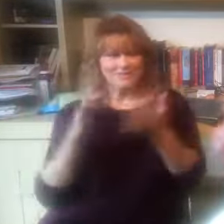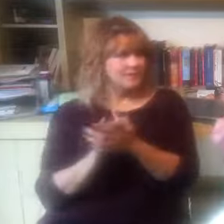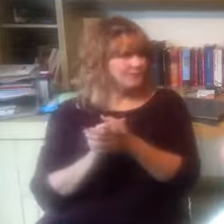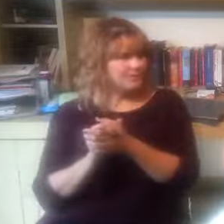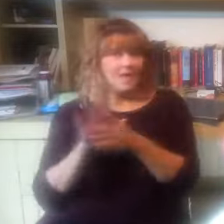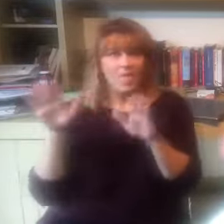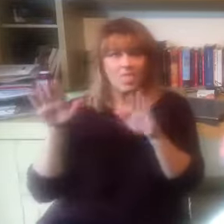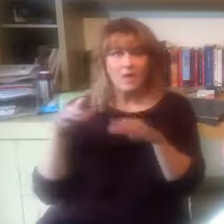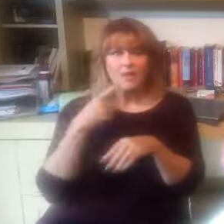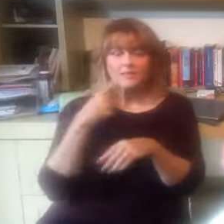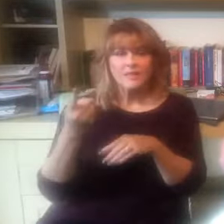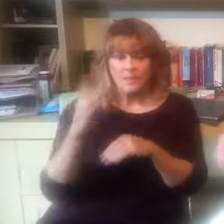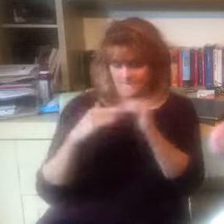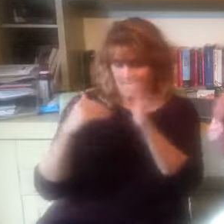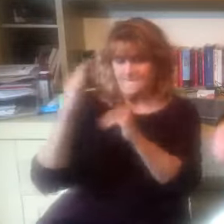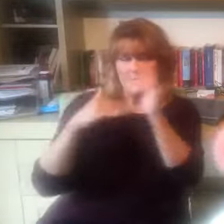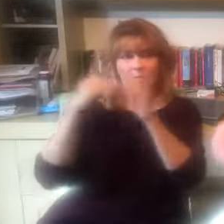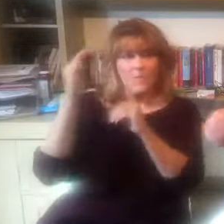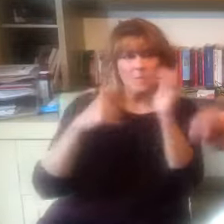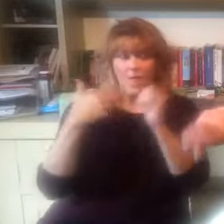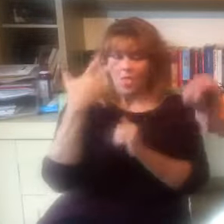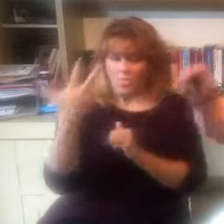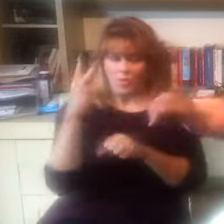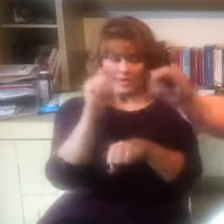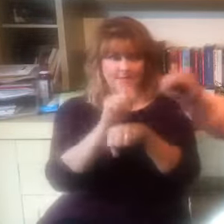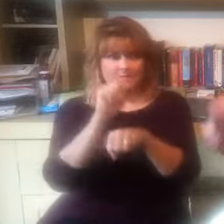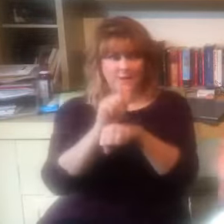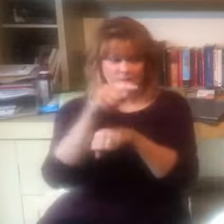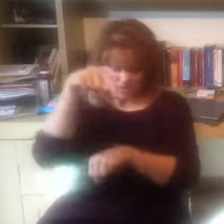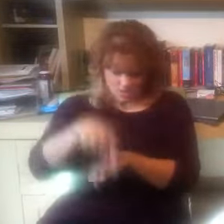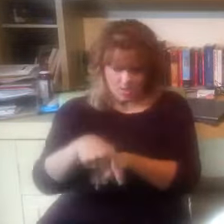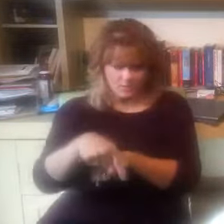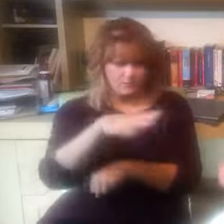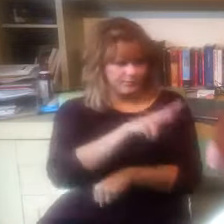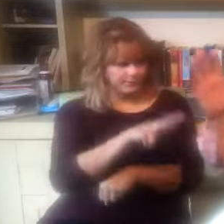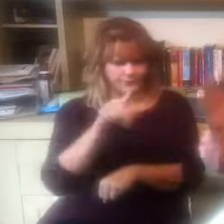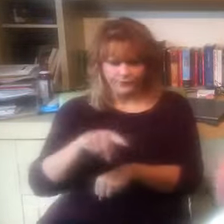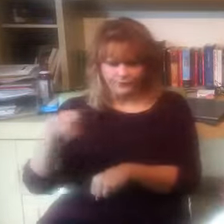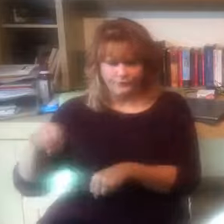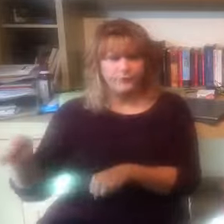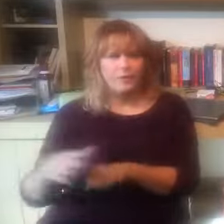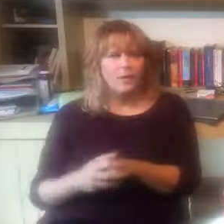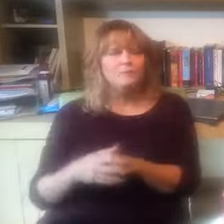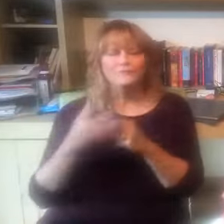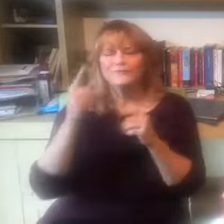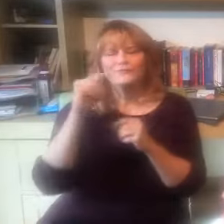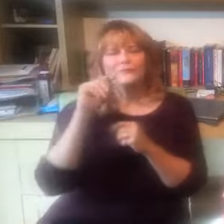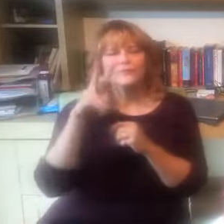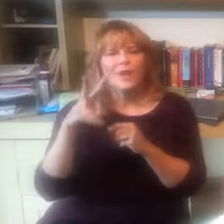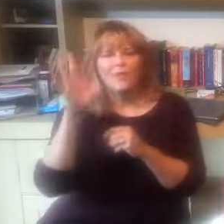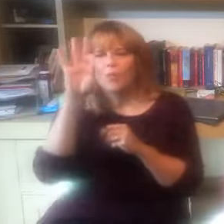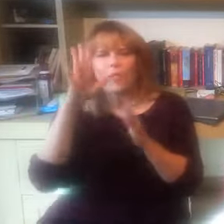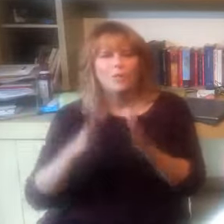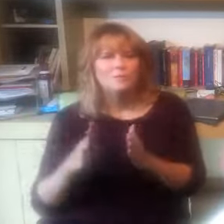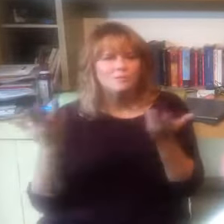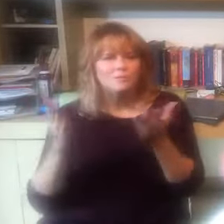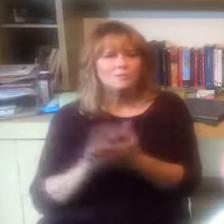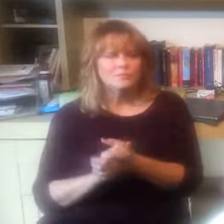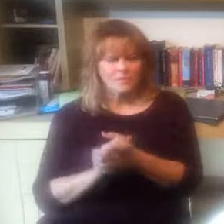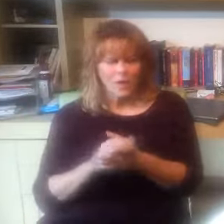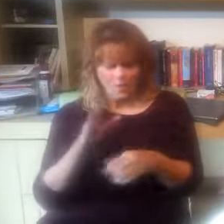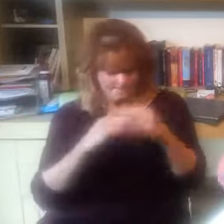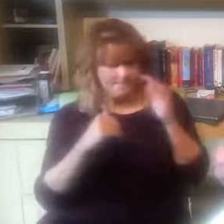they said, we're going to build 3 temples right here. Doesn't that sound like a television preacher? We're